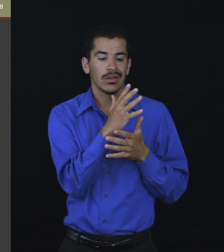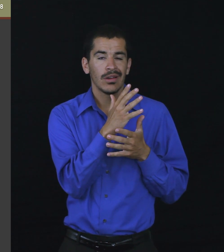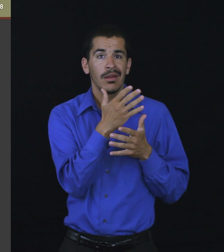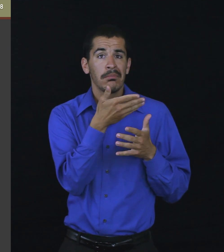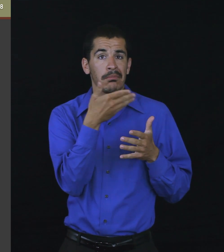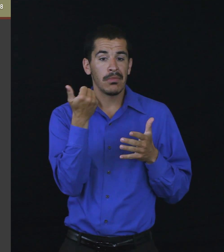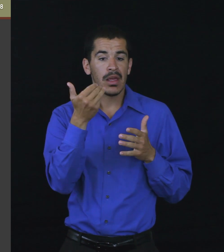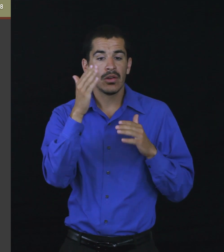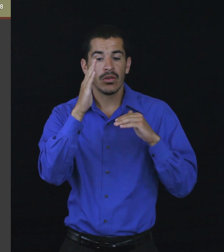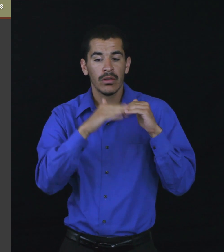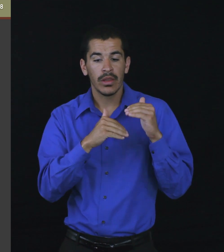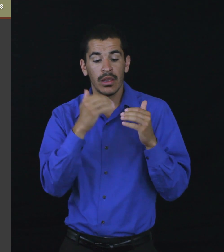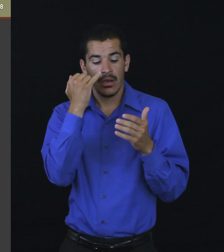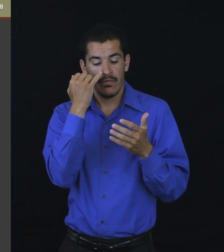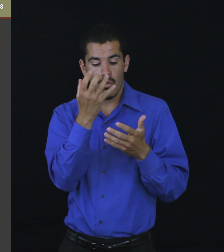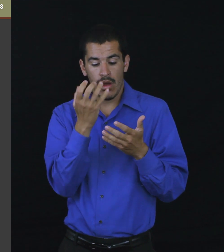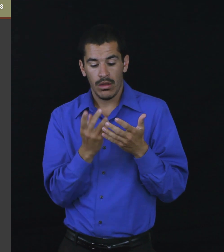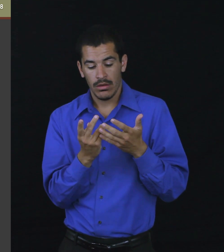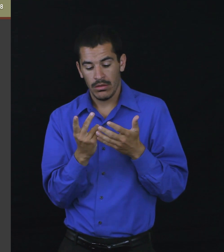later.